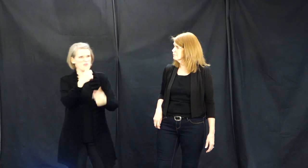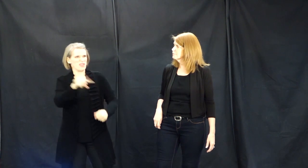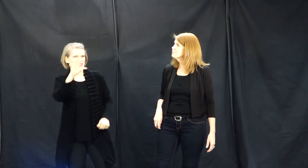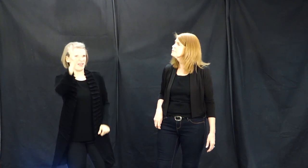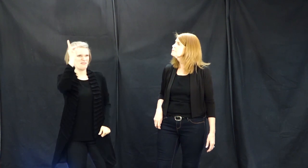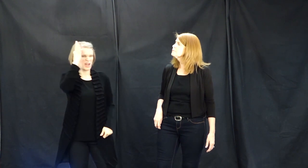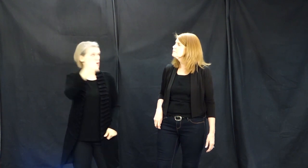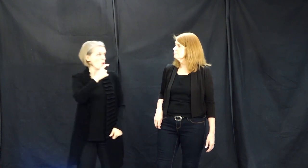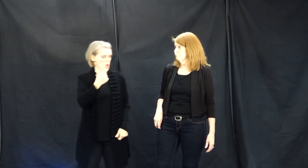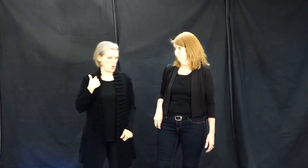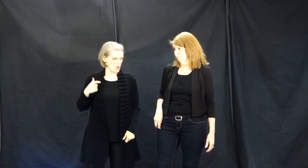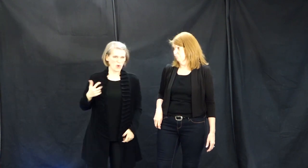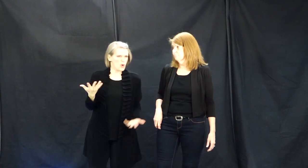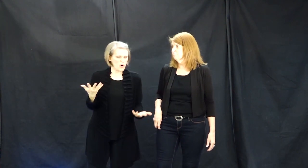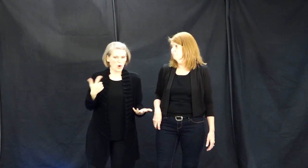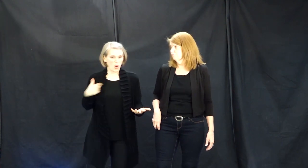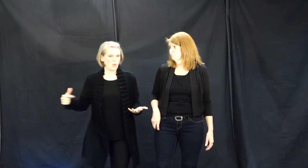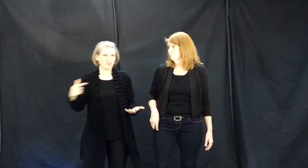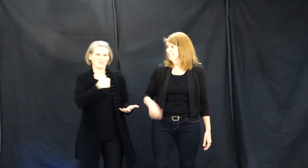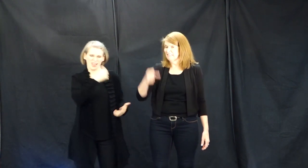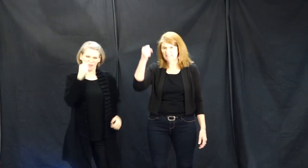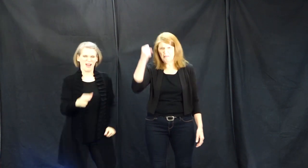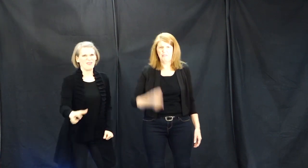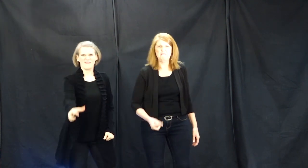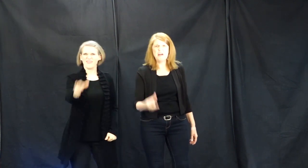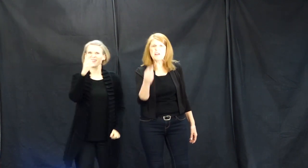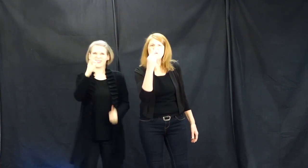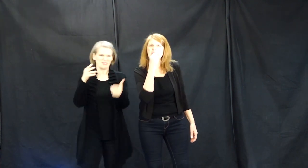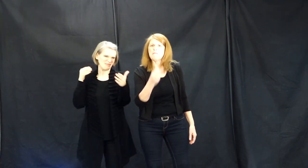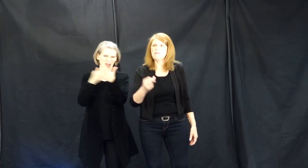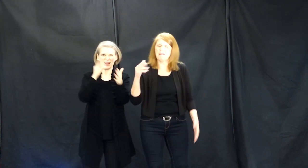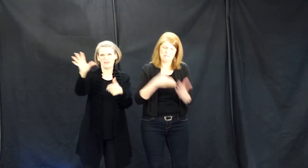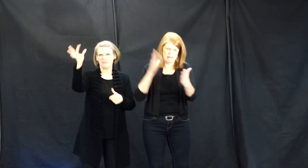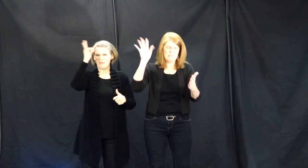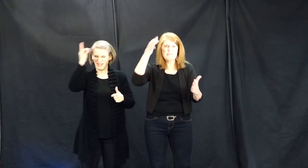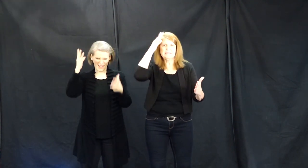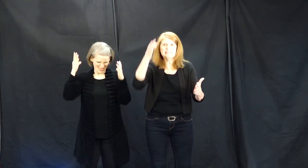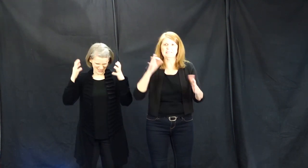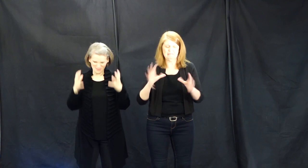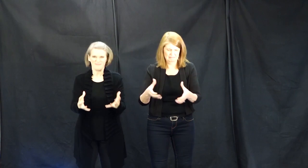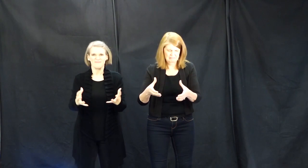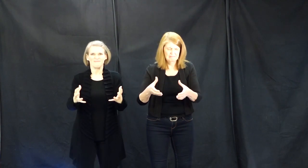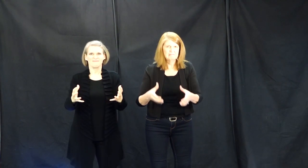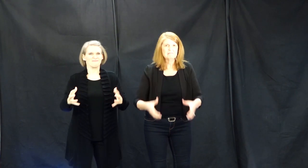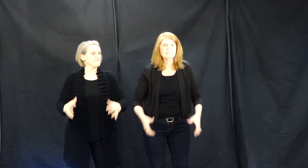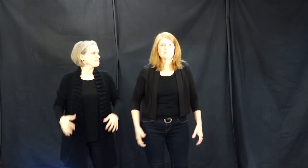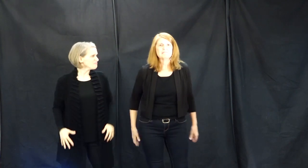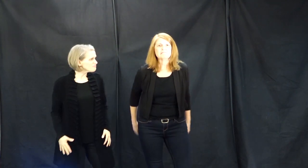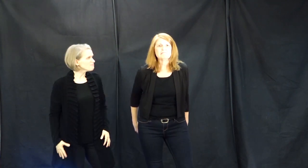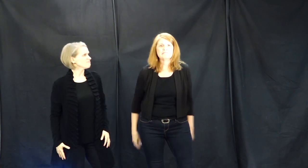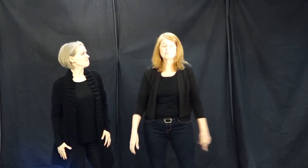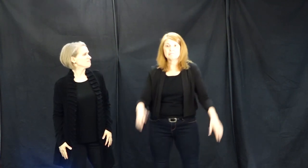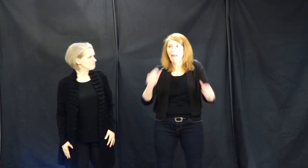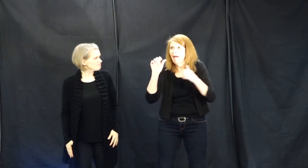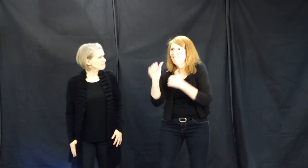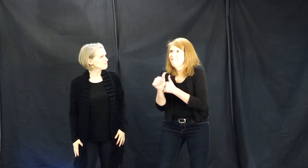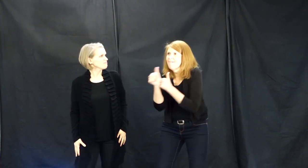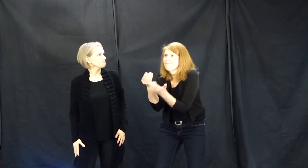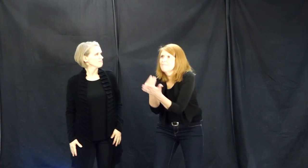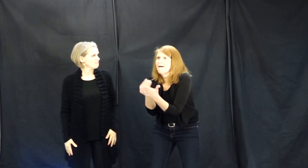they're up against. Oh, Southern motherfucking Democratic Republicans. Oh, now follow the money and see where it